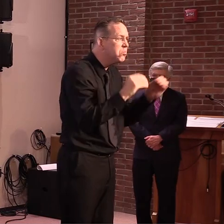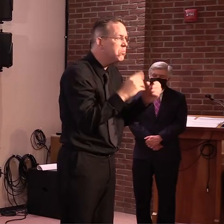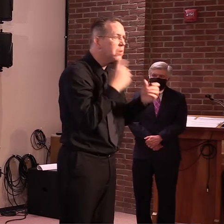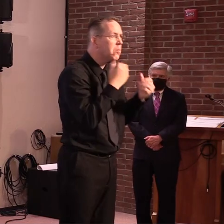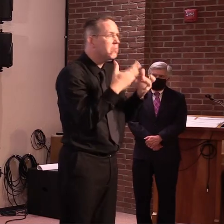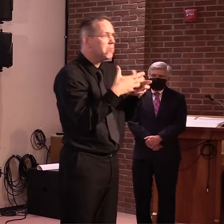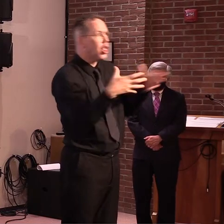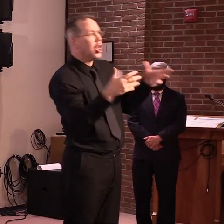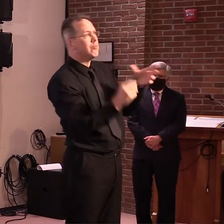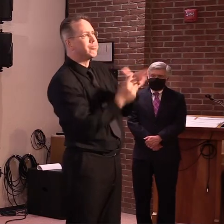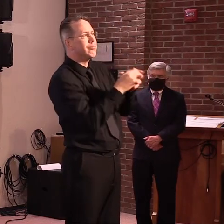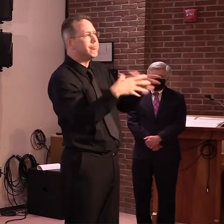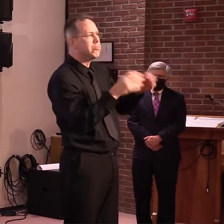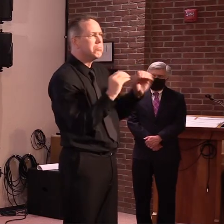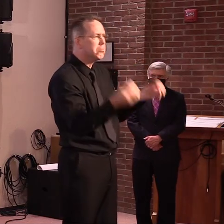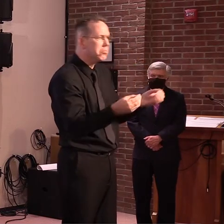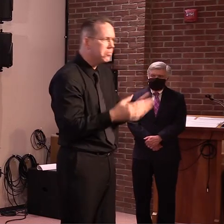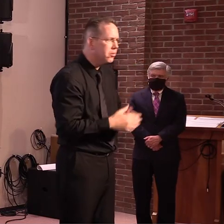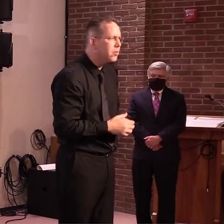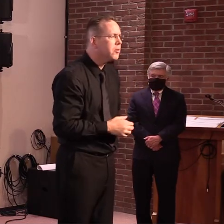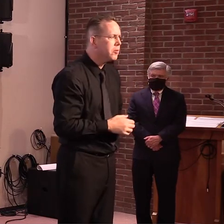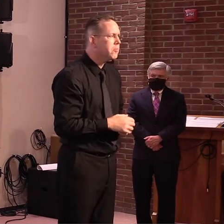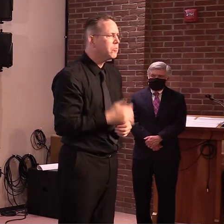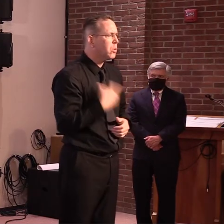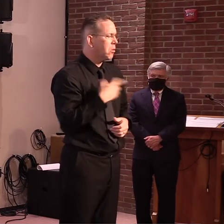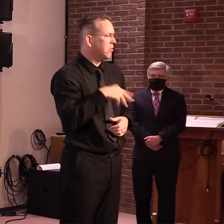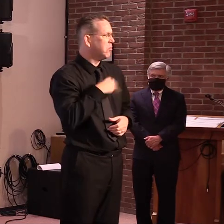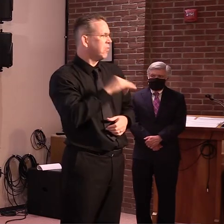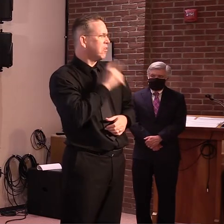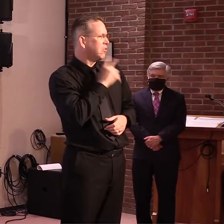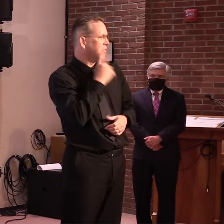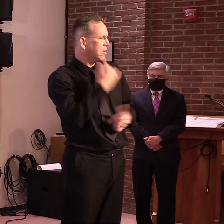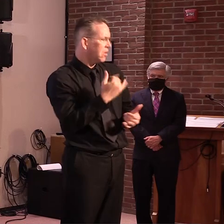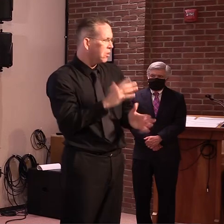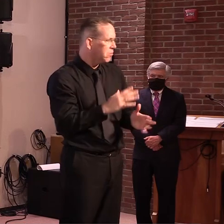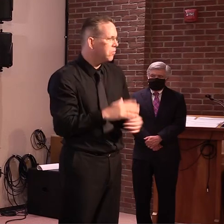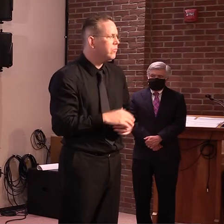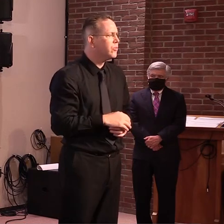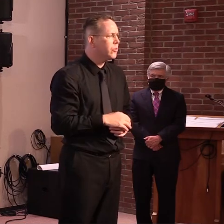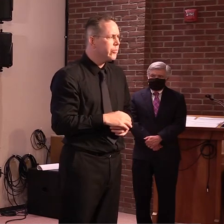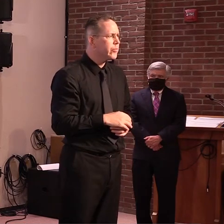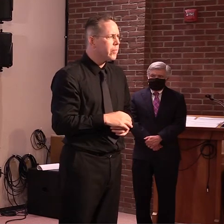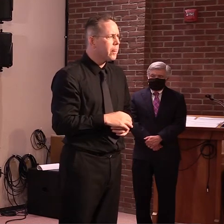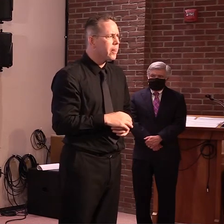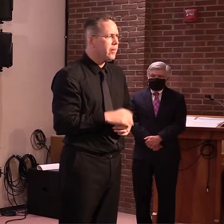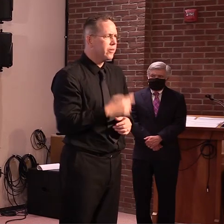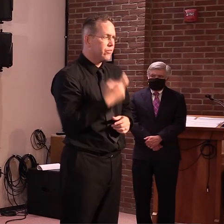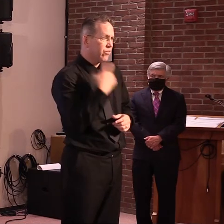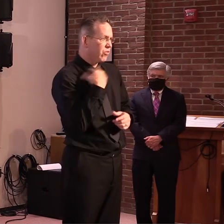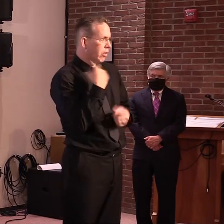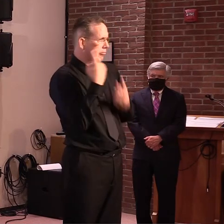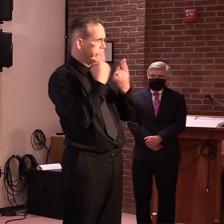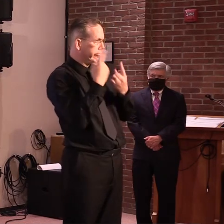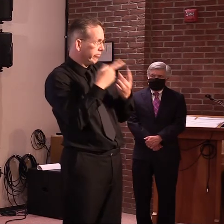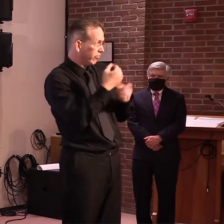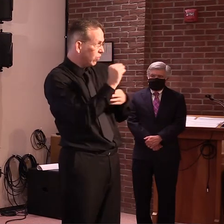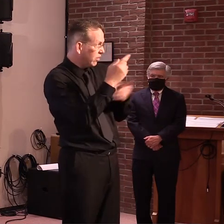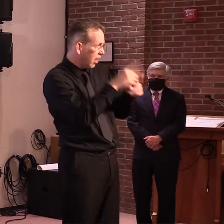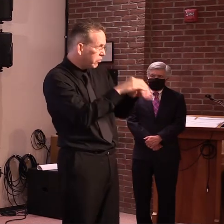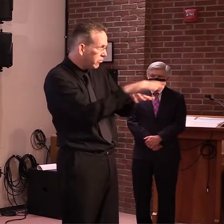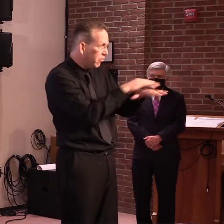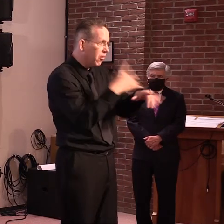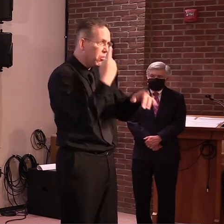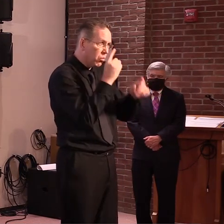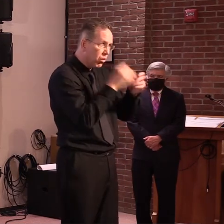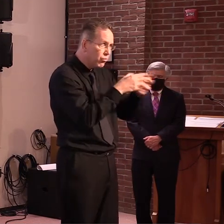it. I'd rather have it that way than the opposite. But I do have to point out, we've never seen, maybe never is a